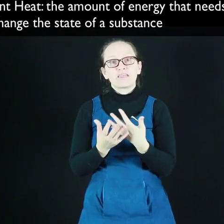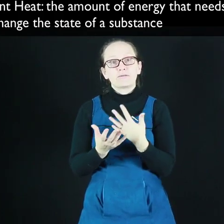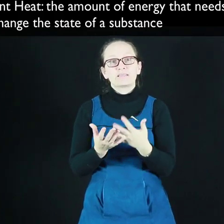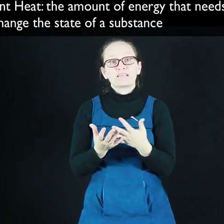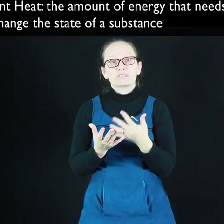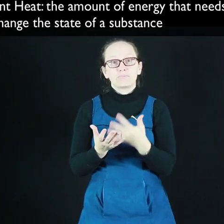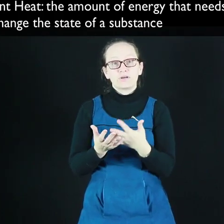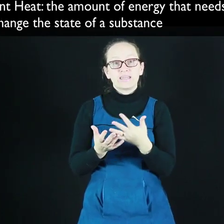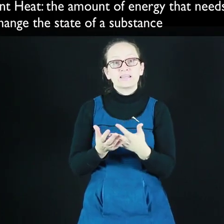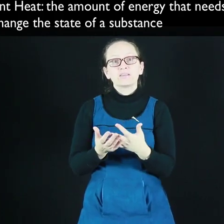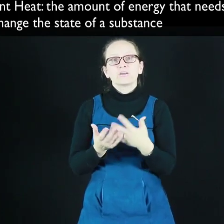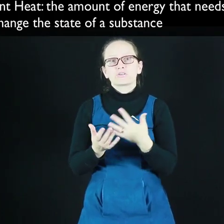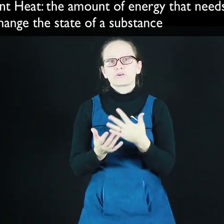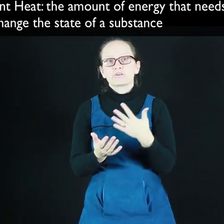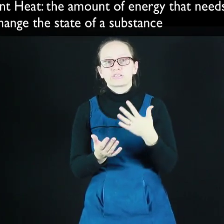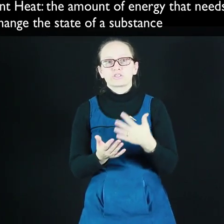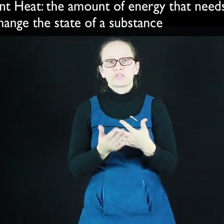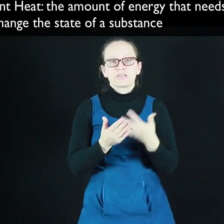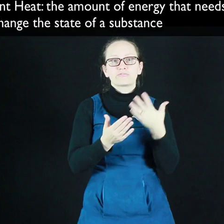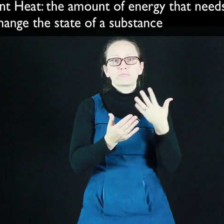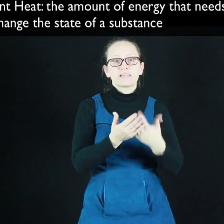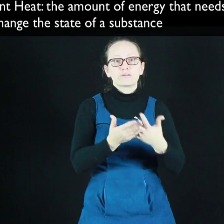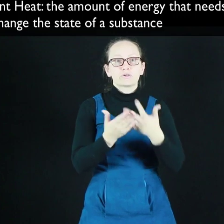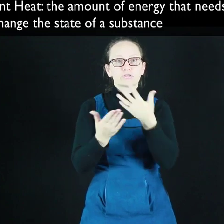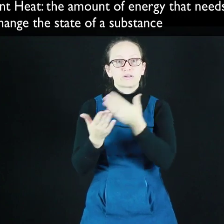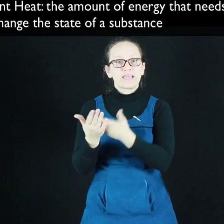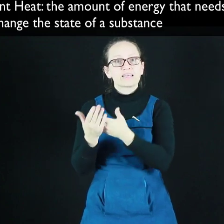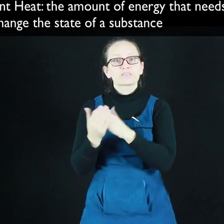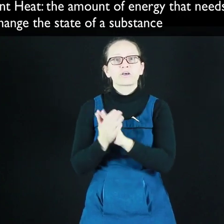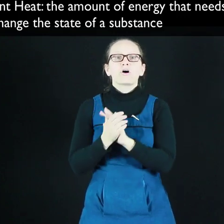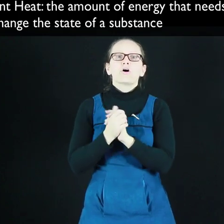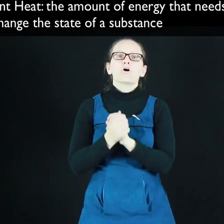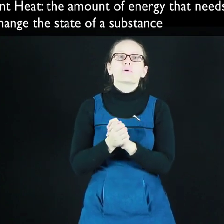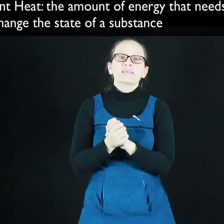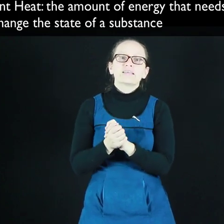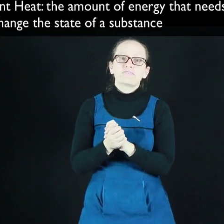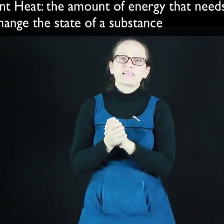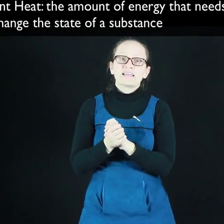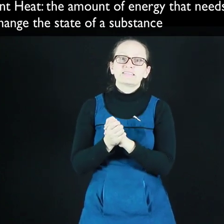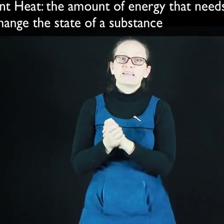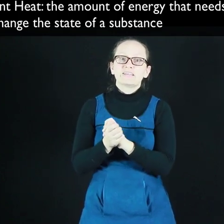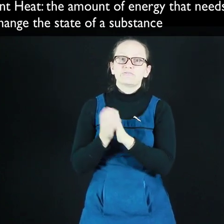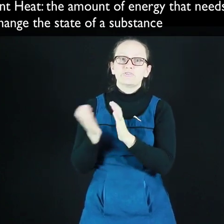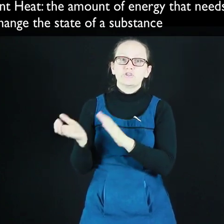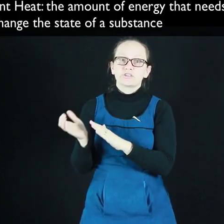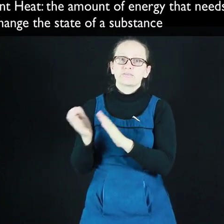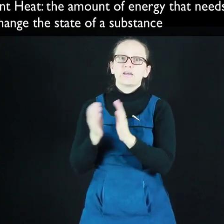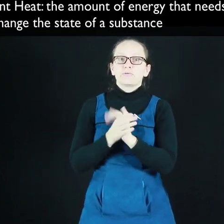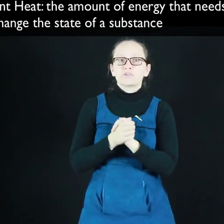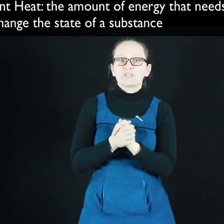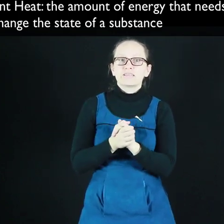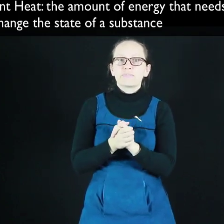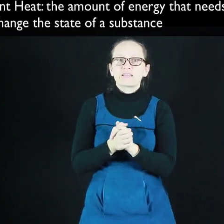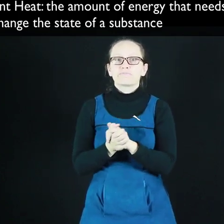heat we need to put in to cause it to change from a liquid to a gas, or we can have the latent heat of fusion, which is the amount of